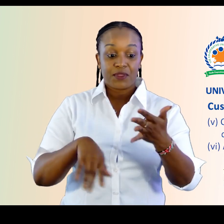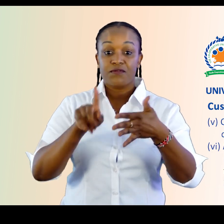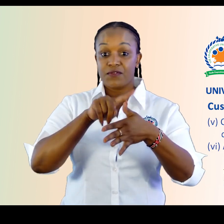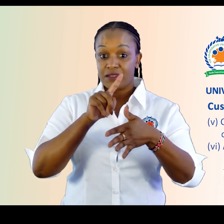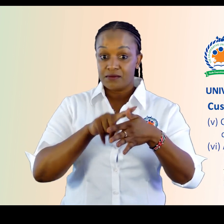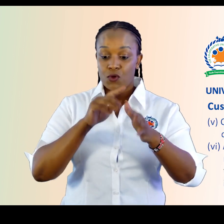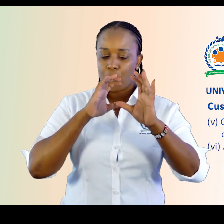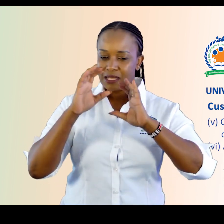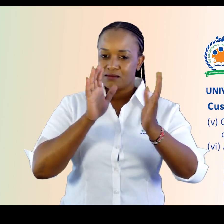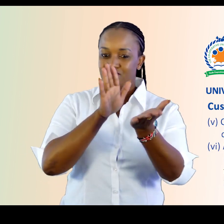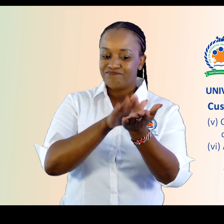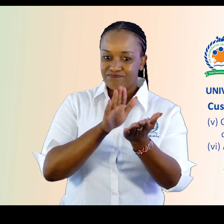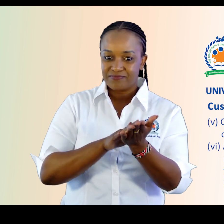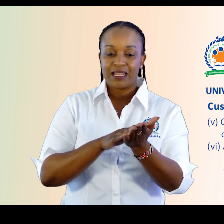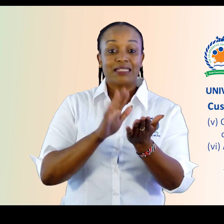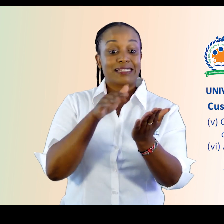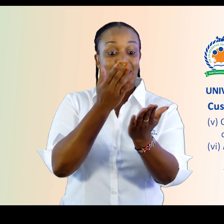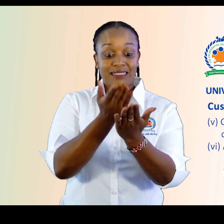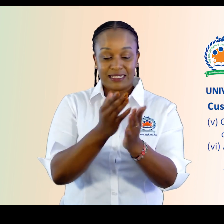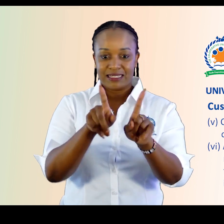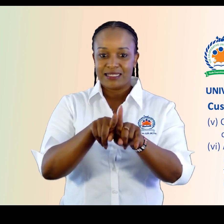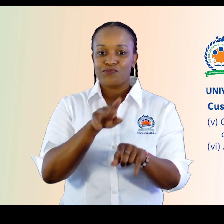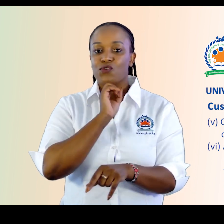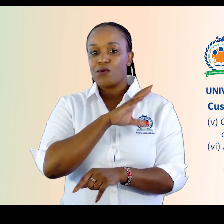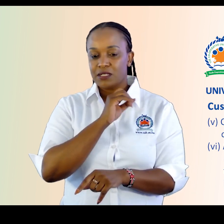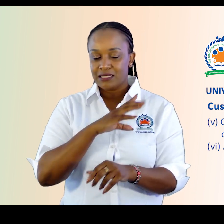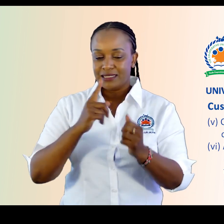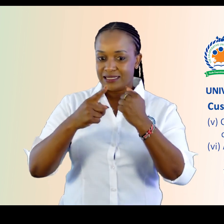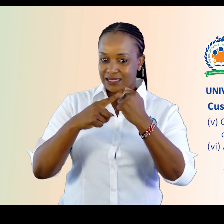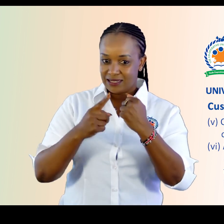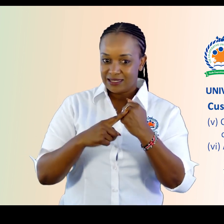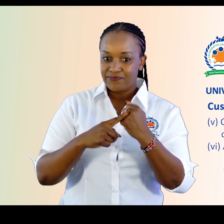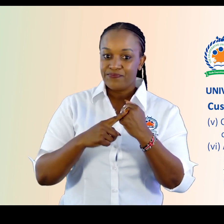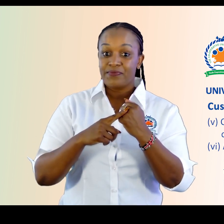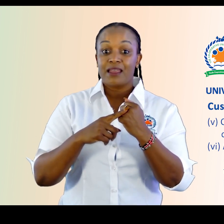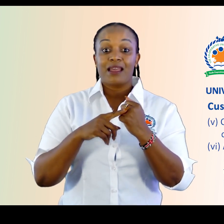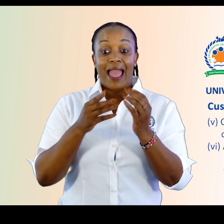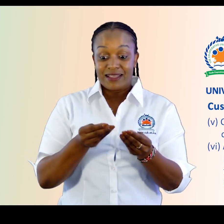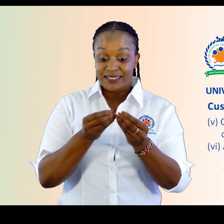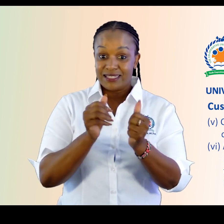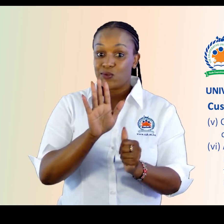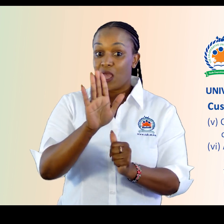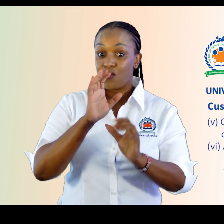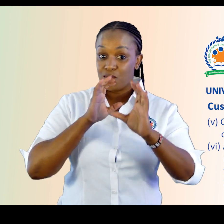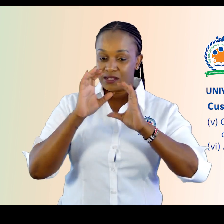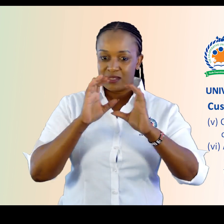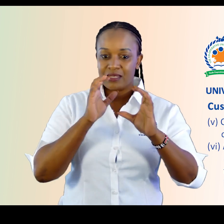5. Communicate compliments, suggestions, and complaints. 6. Address your communication